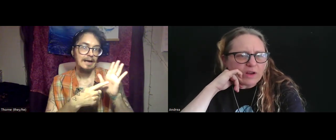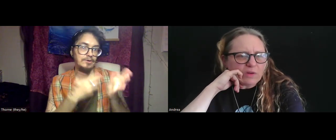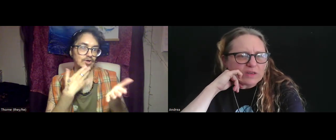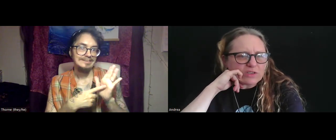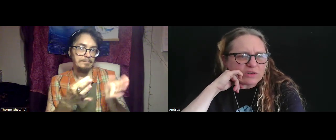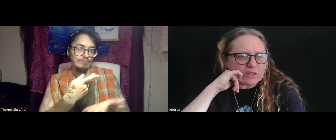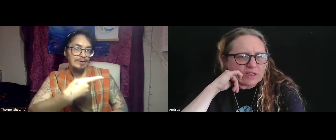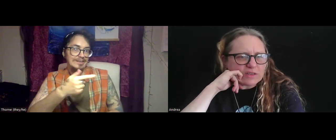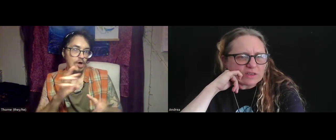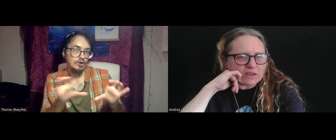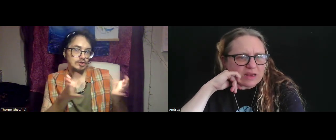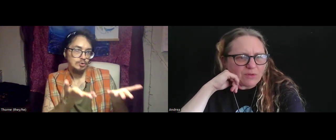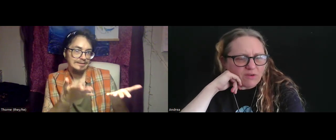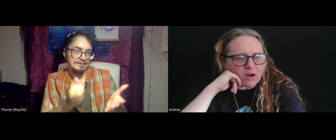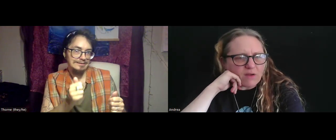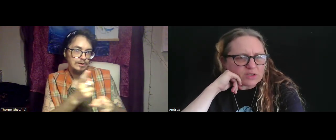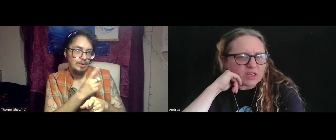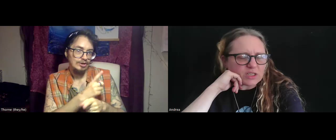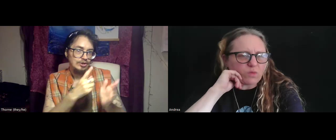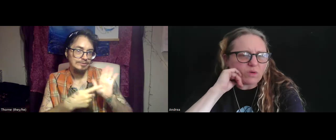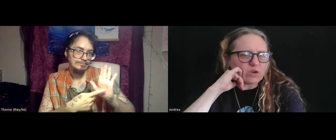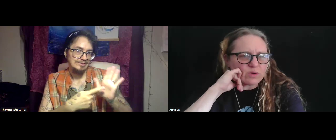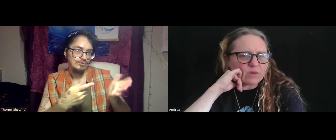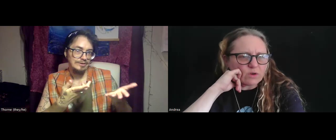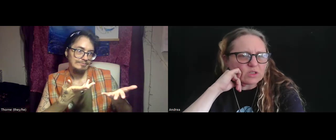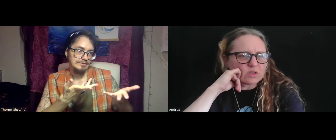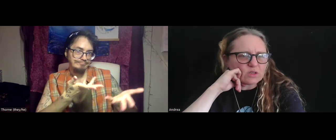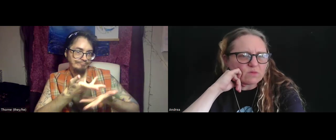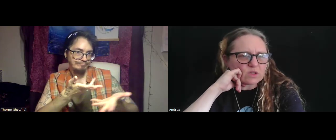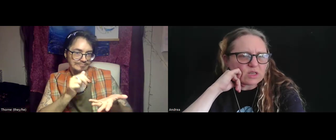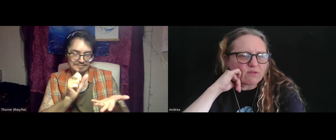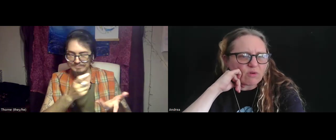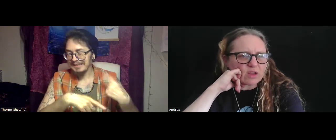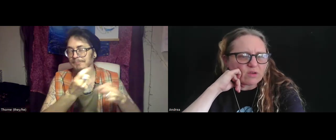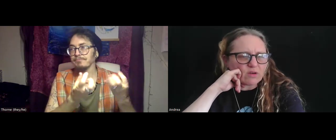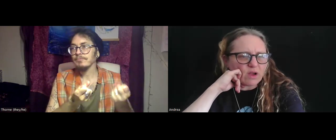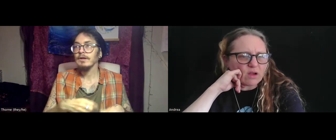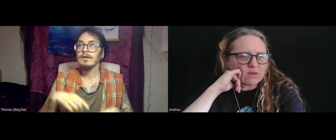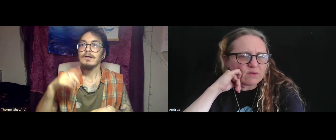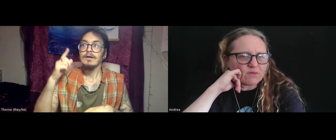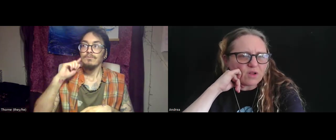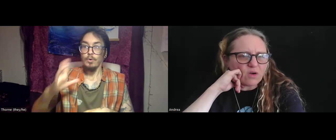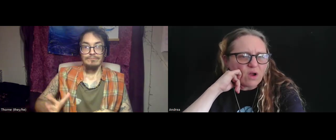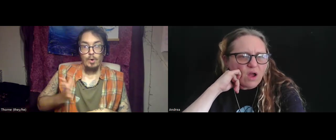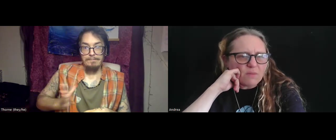Regular registers is a good example of our conversation, what we're doing. We're just have a regular flow. But